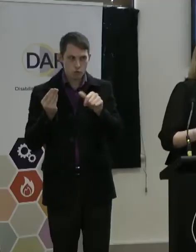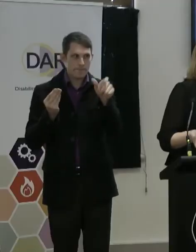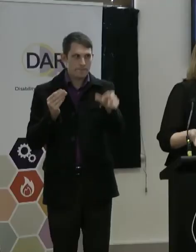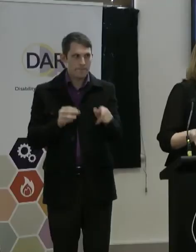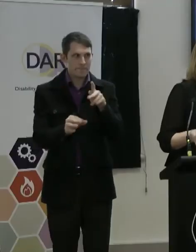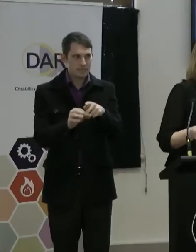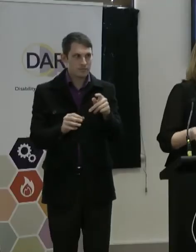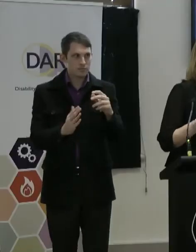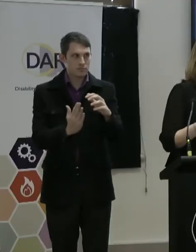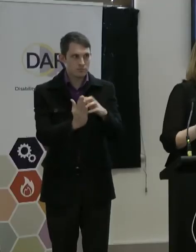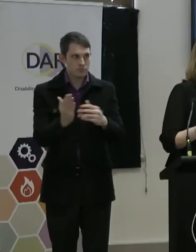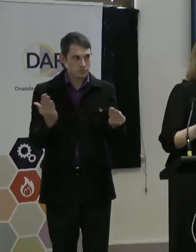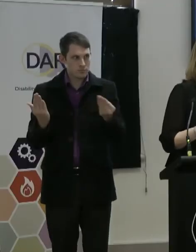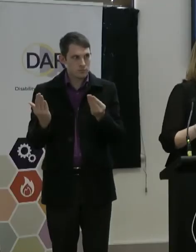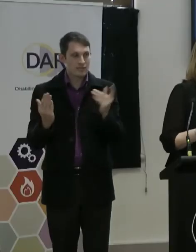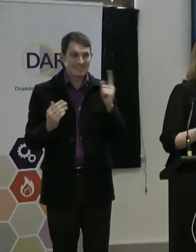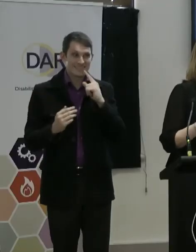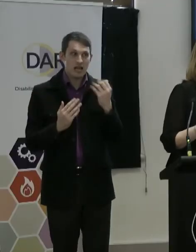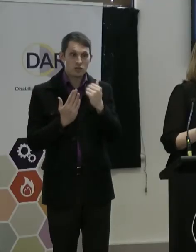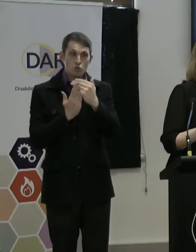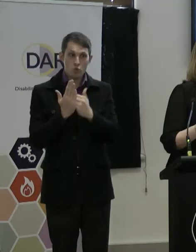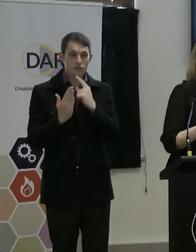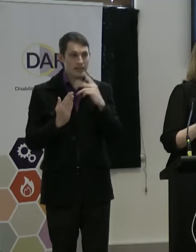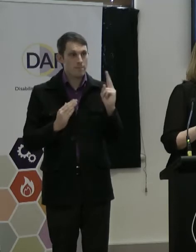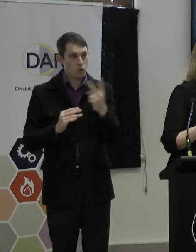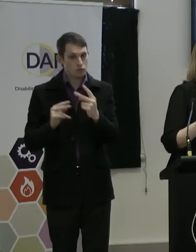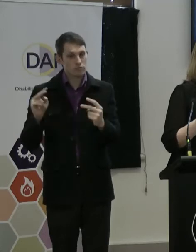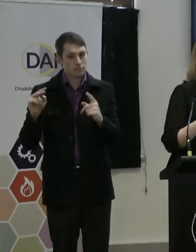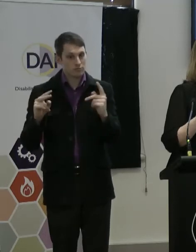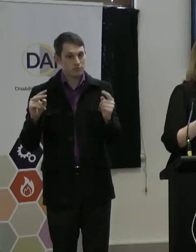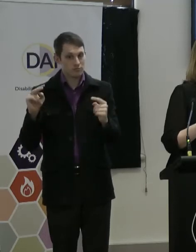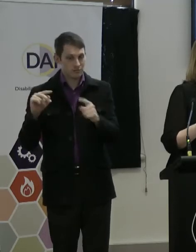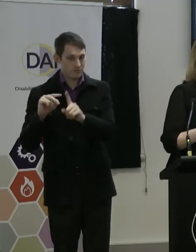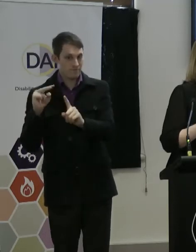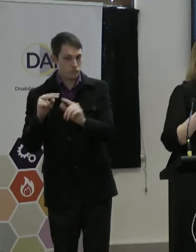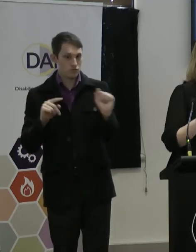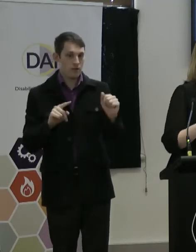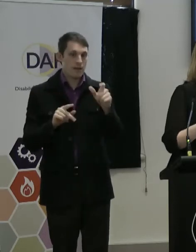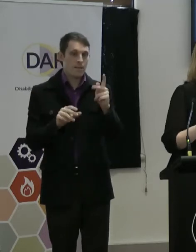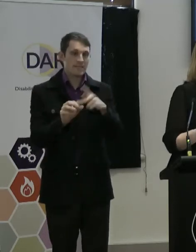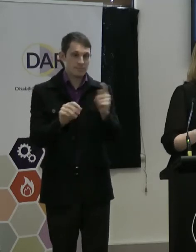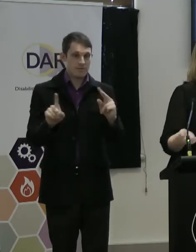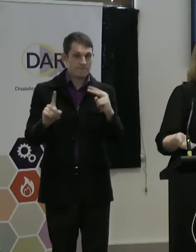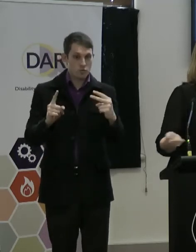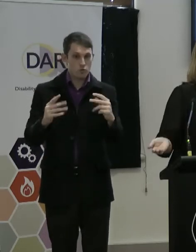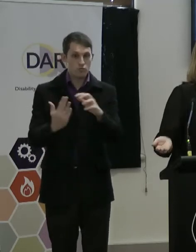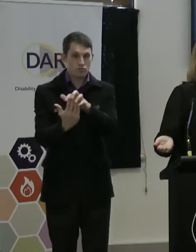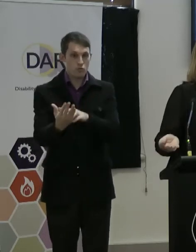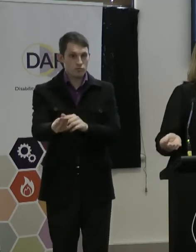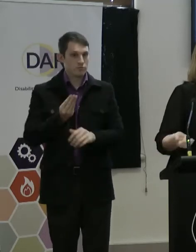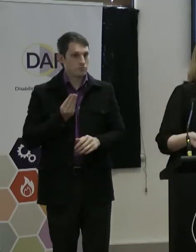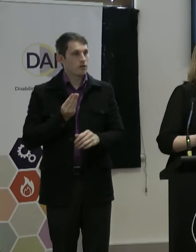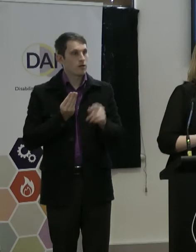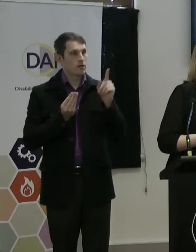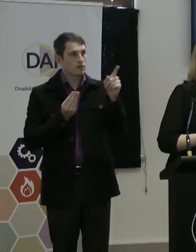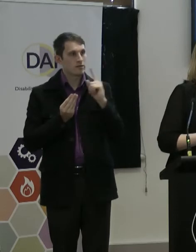has involved the participant, and that's required under the rules, that the participant is involved in the notification of and the management of. What if